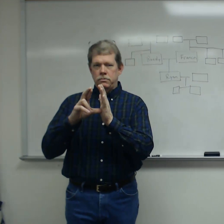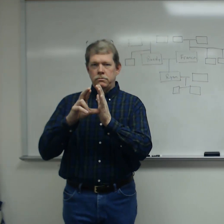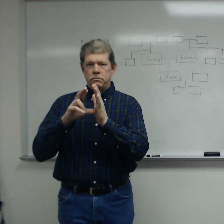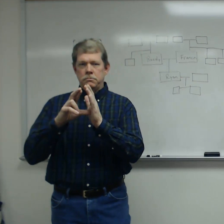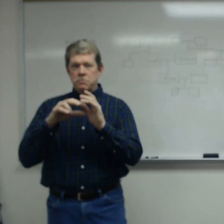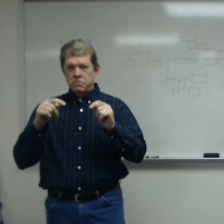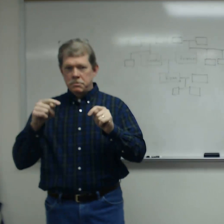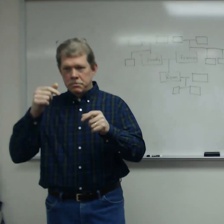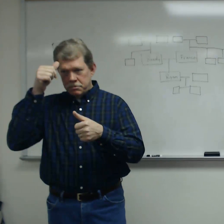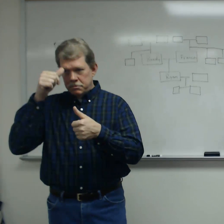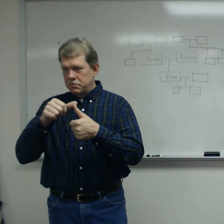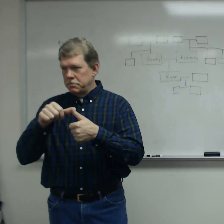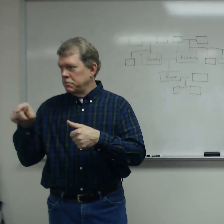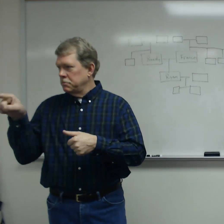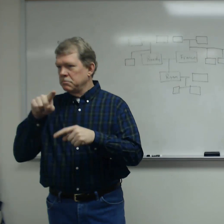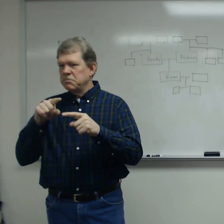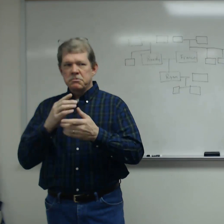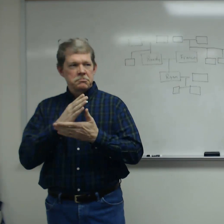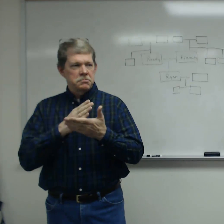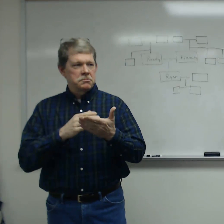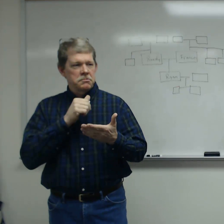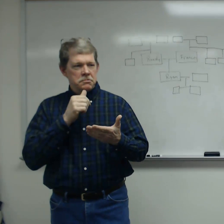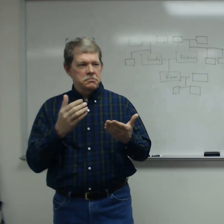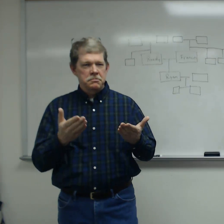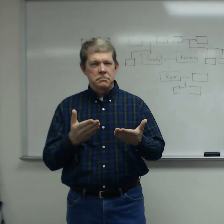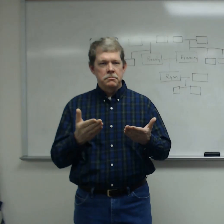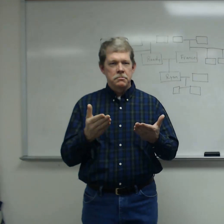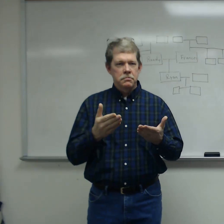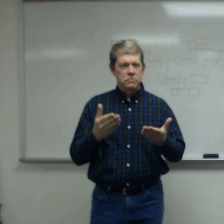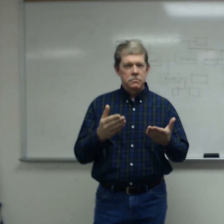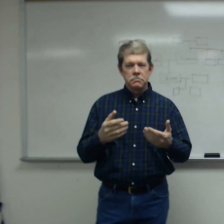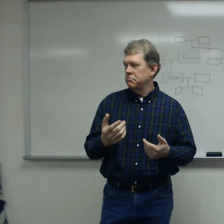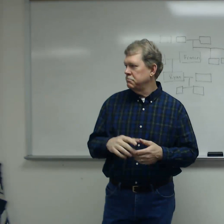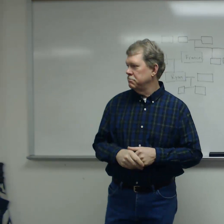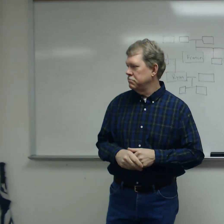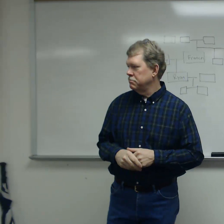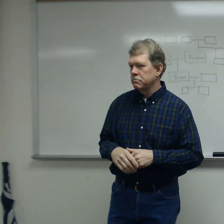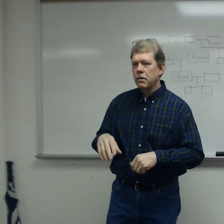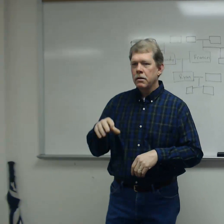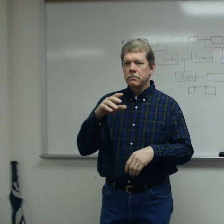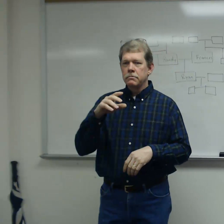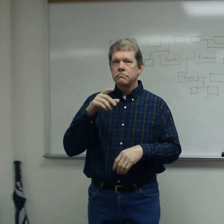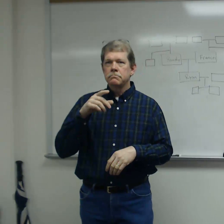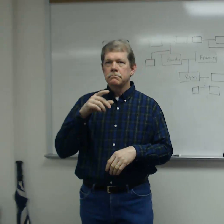Let's review real quick. See what you remember from last week. We have some folks who weren't here last week.